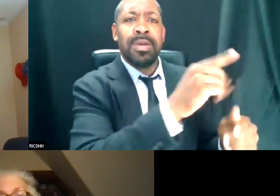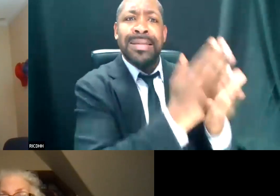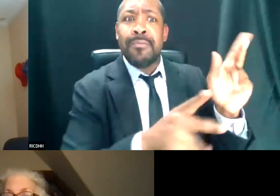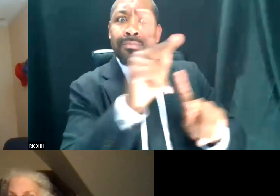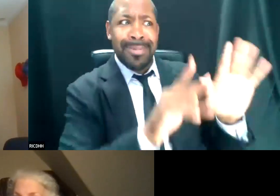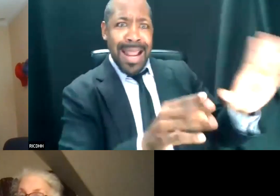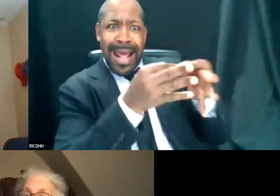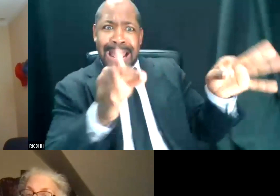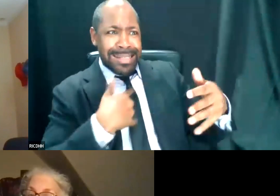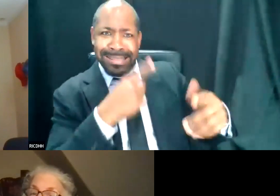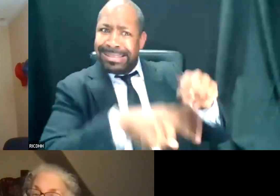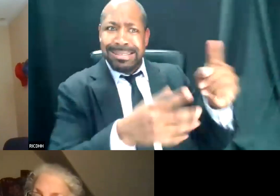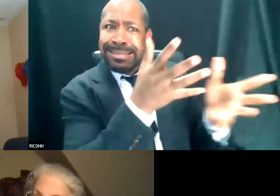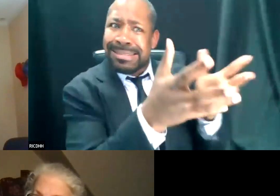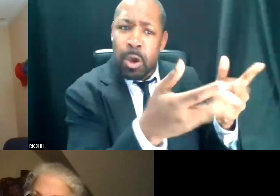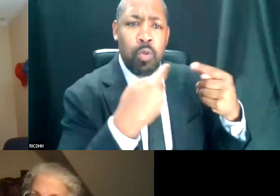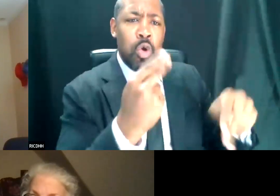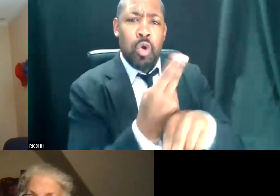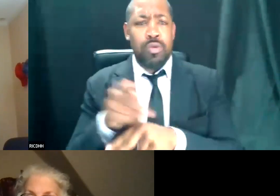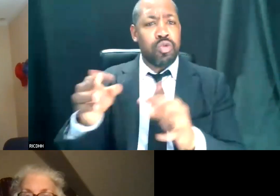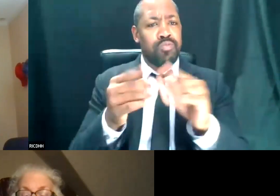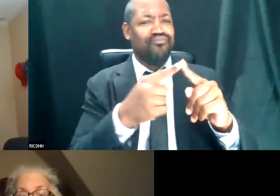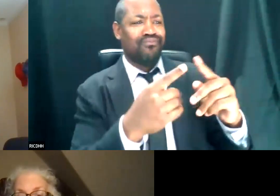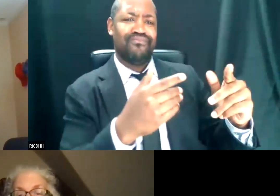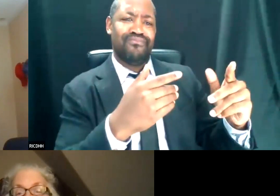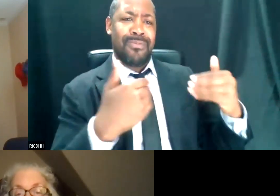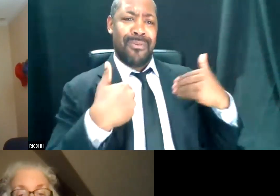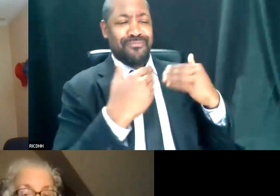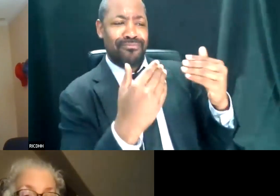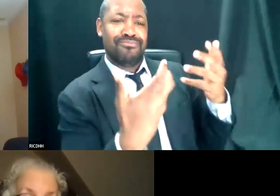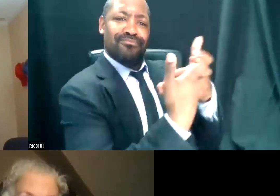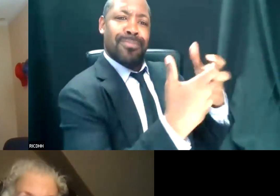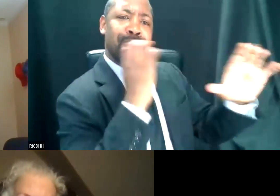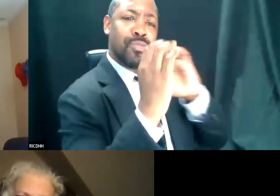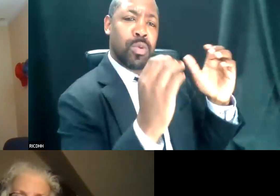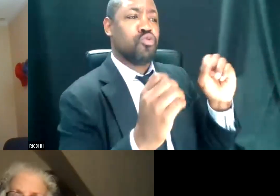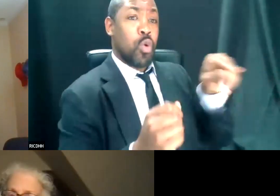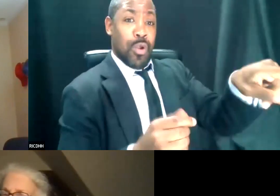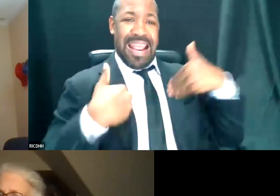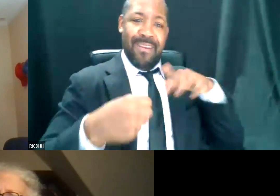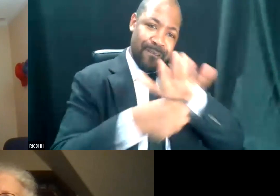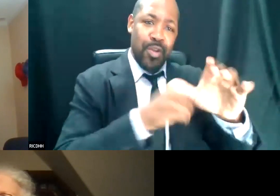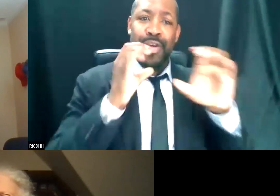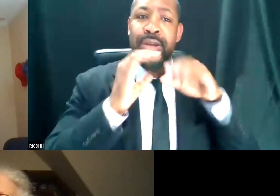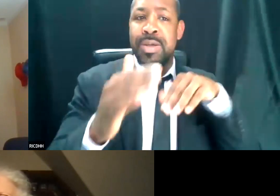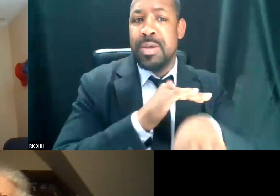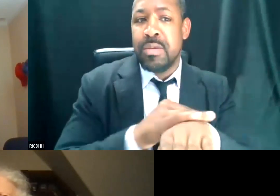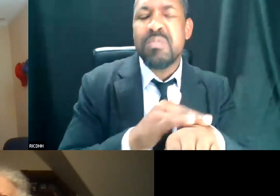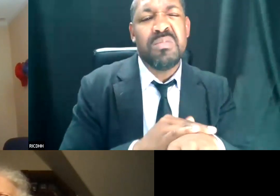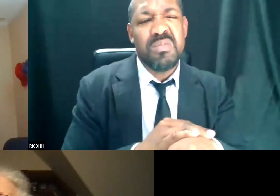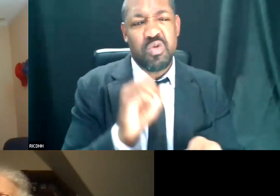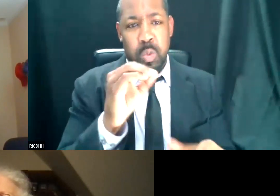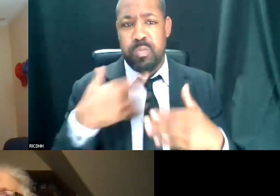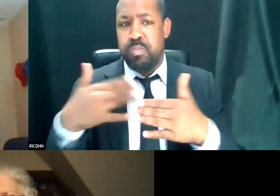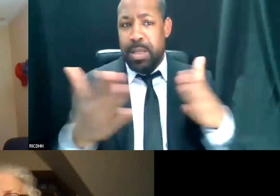And have them come to be able to communicate with them, because I can't communicate directly with many of these people,